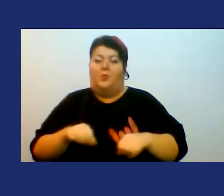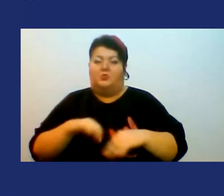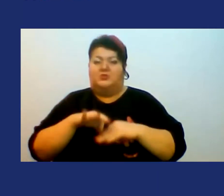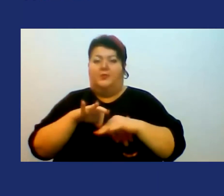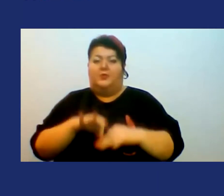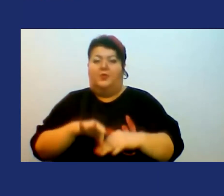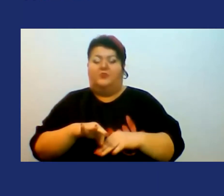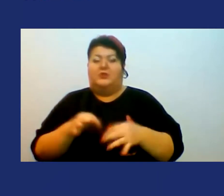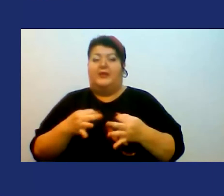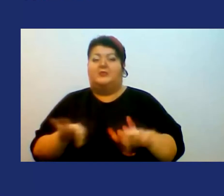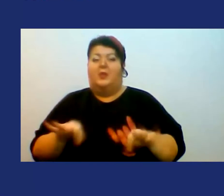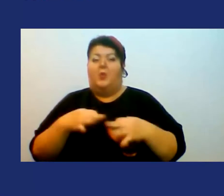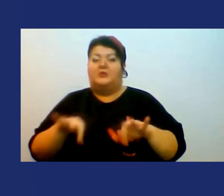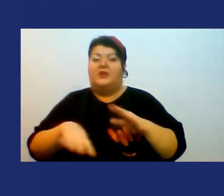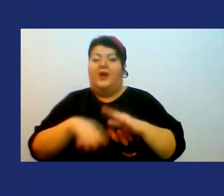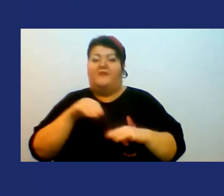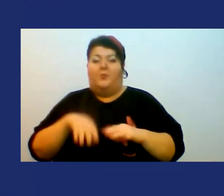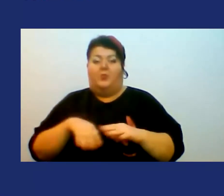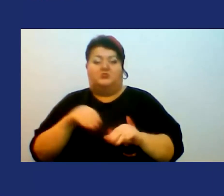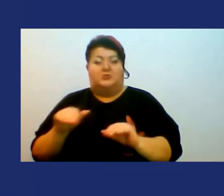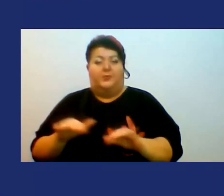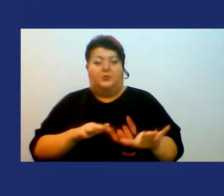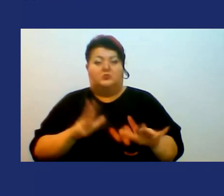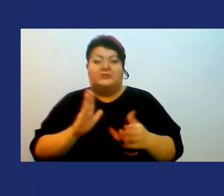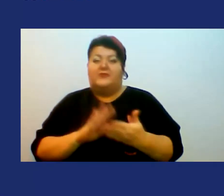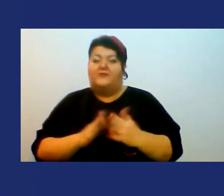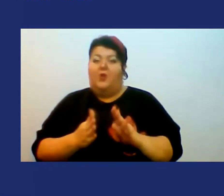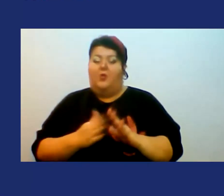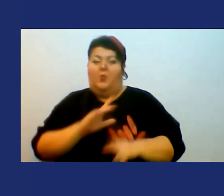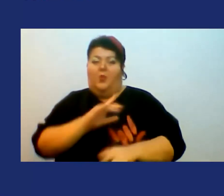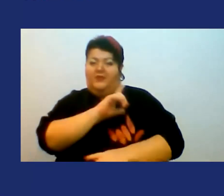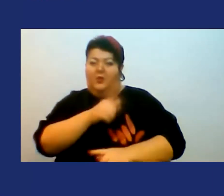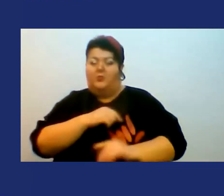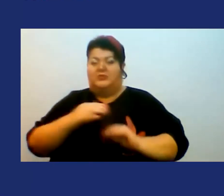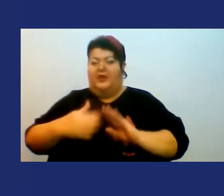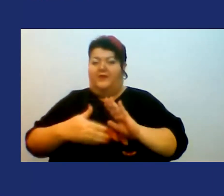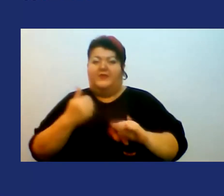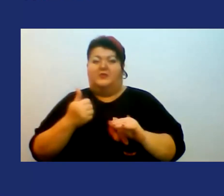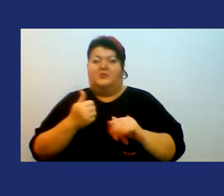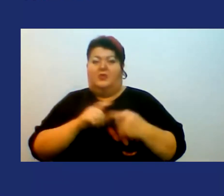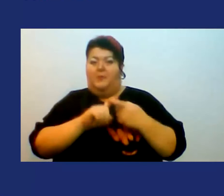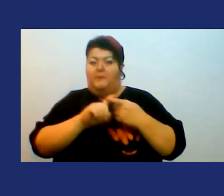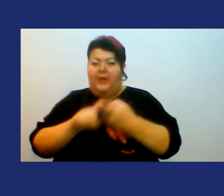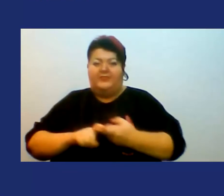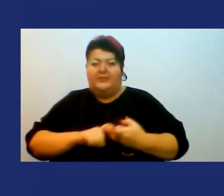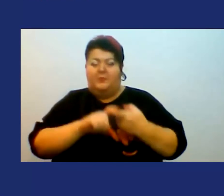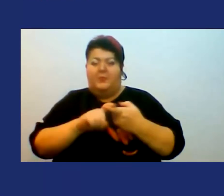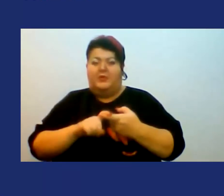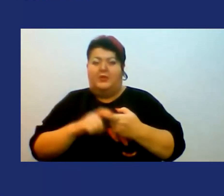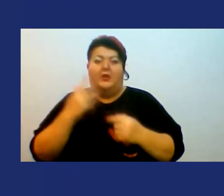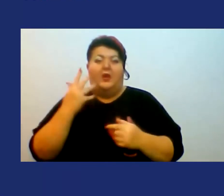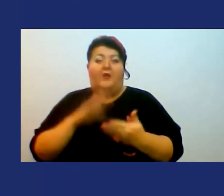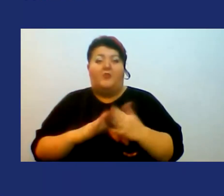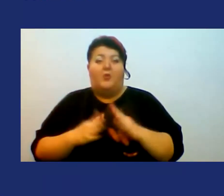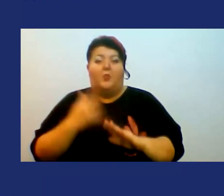the entire world that the most powerful state of the world is able to